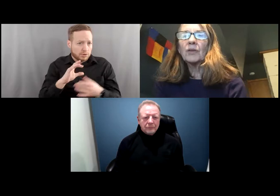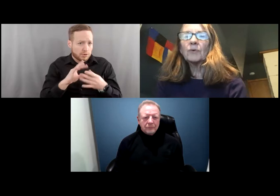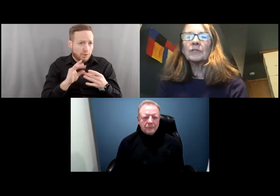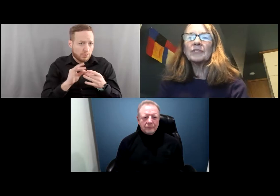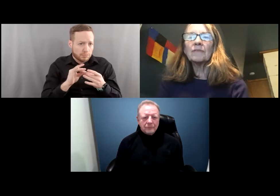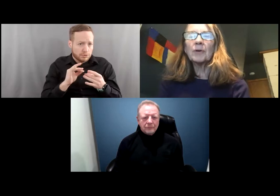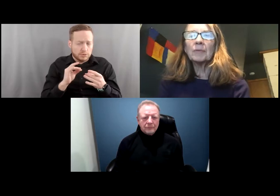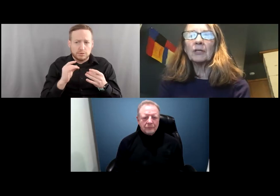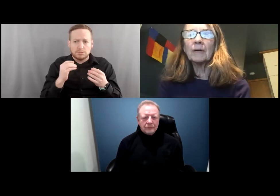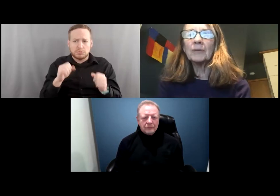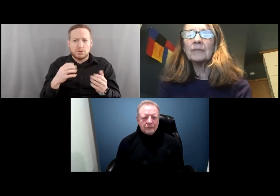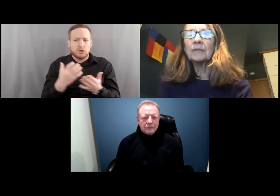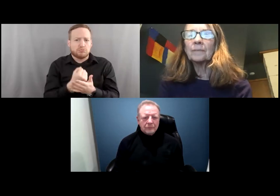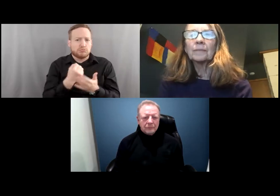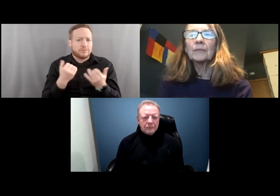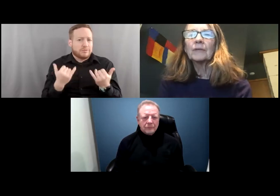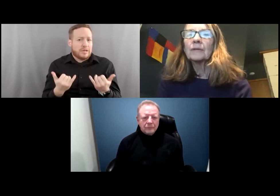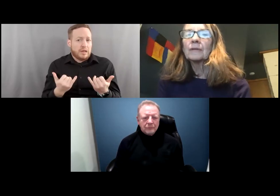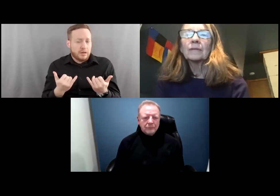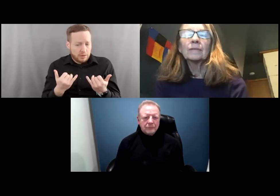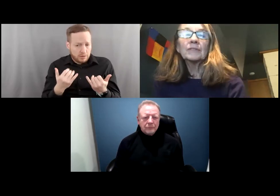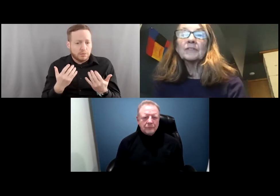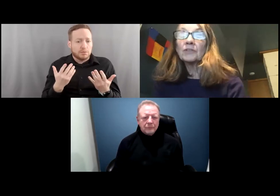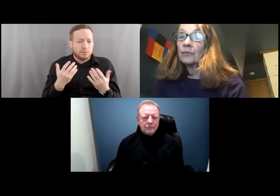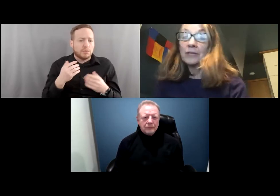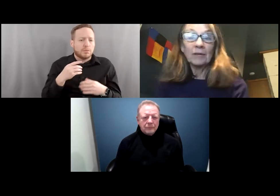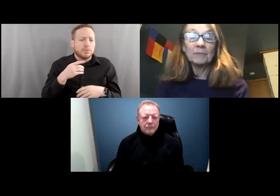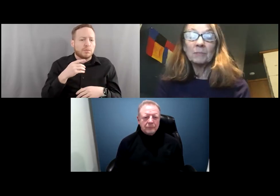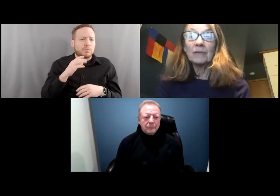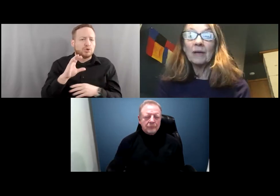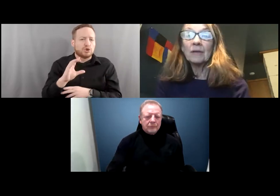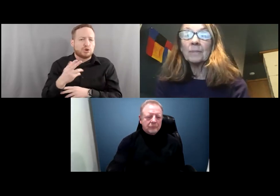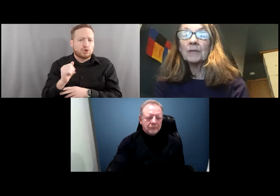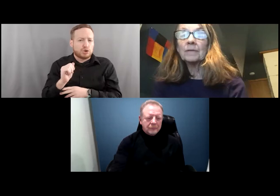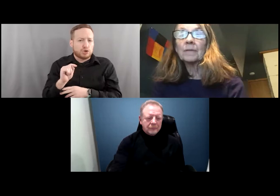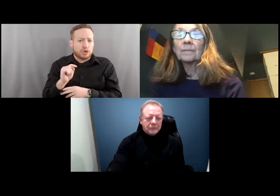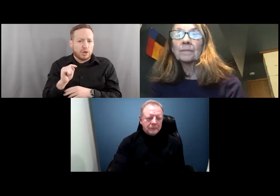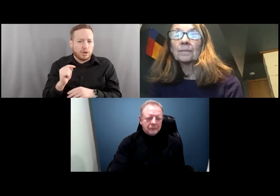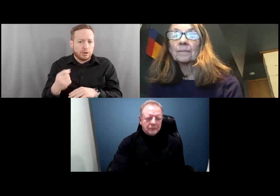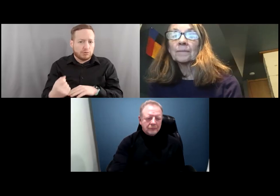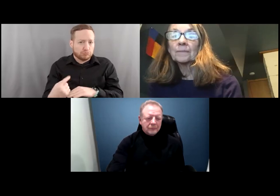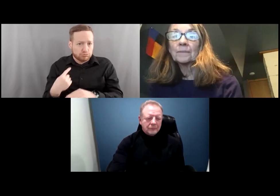If anyone does have a public comment, this is a great time to make that comment.